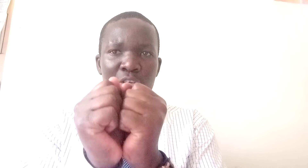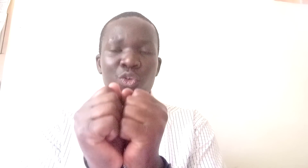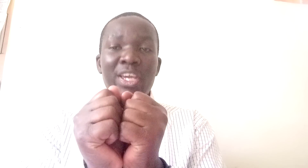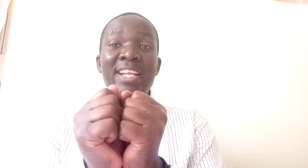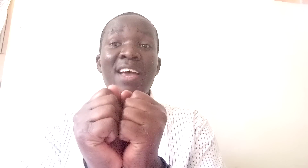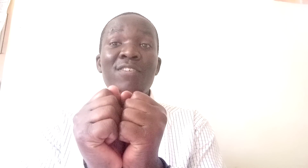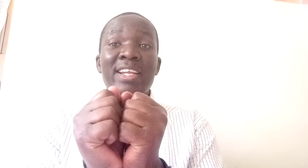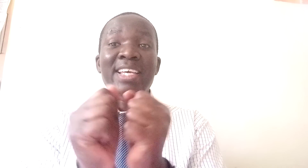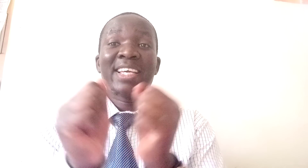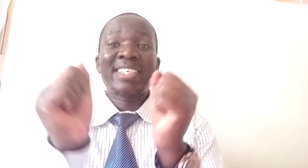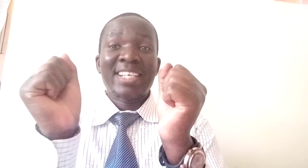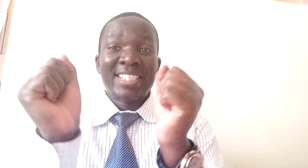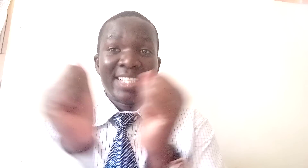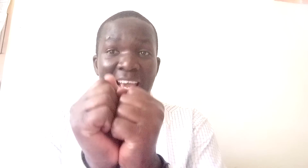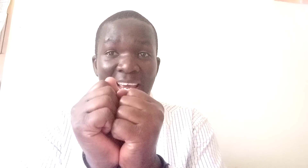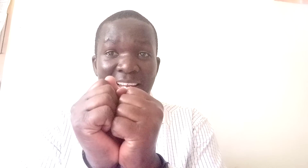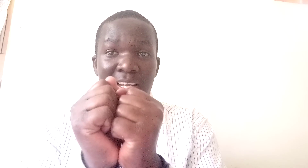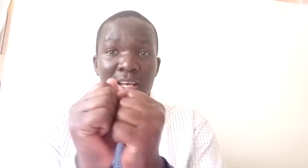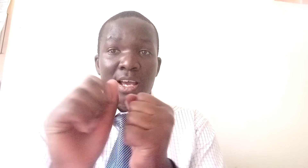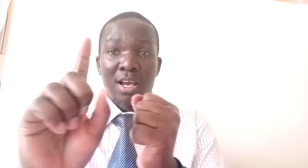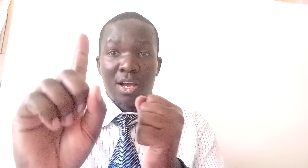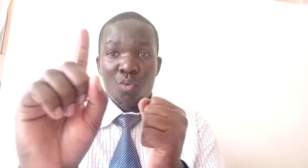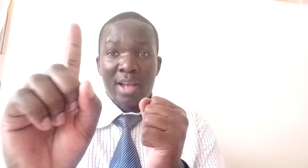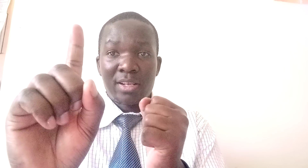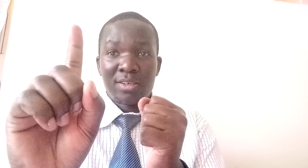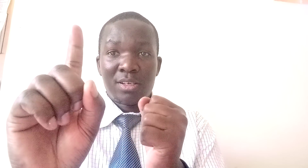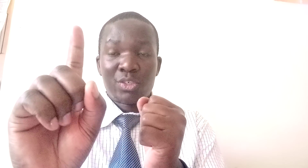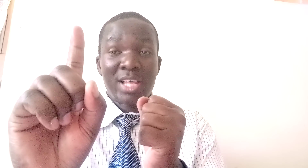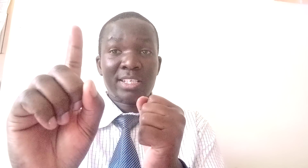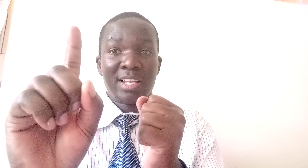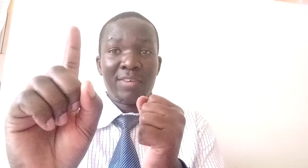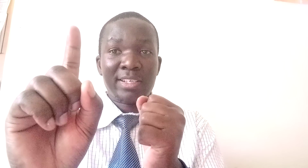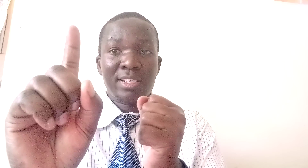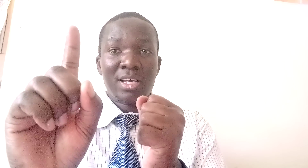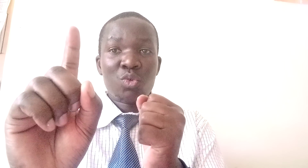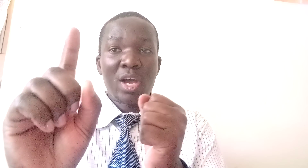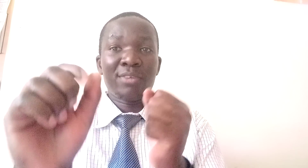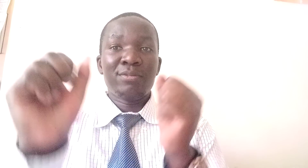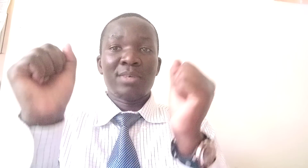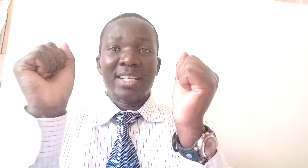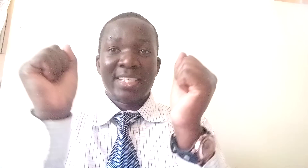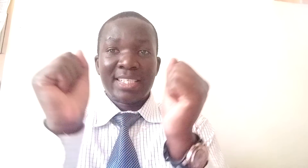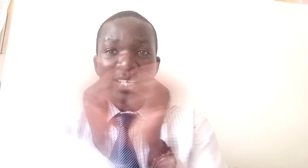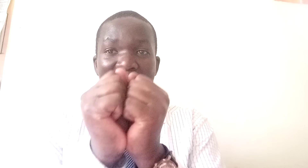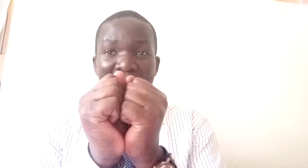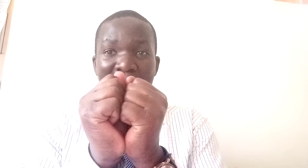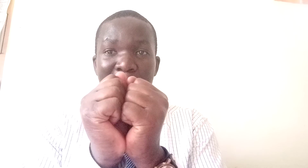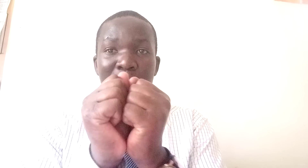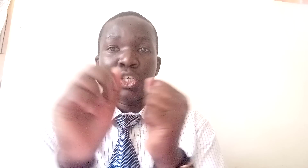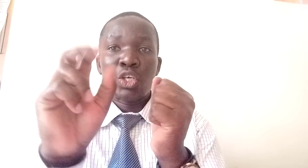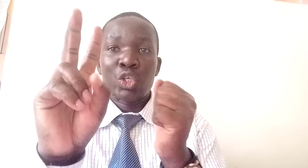So 11 is 10, 1. So that's 11. 12, 10,